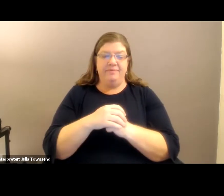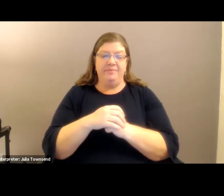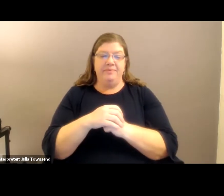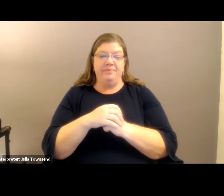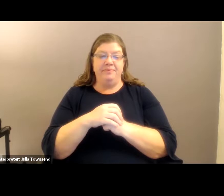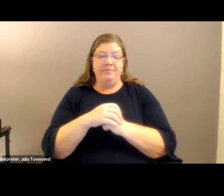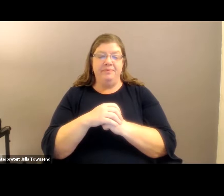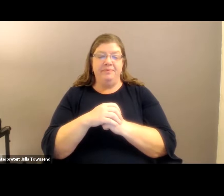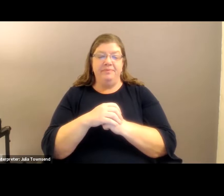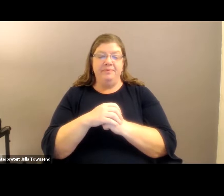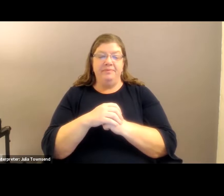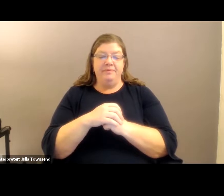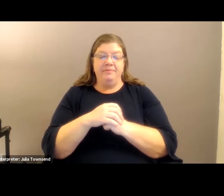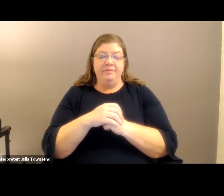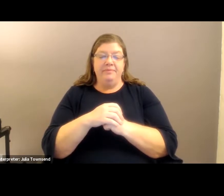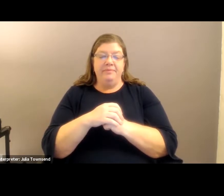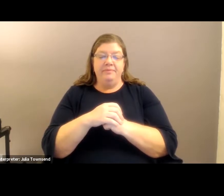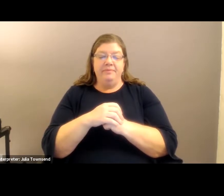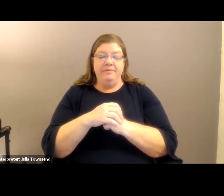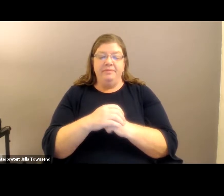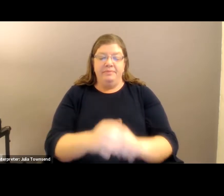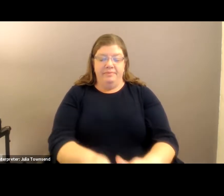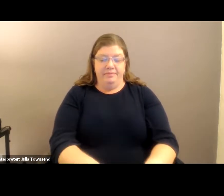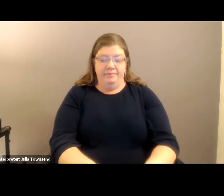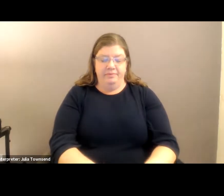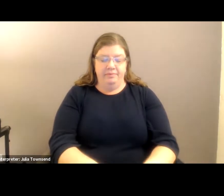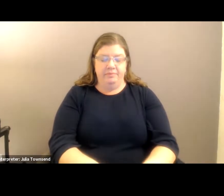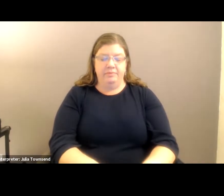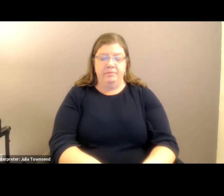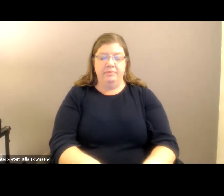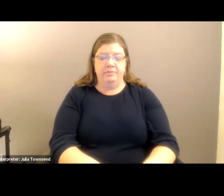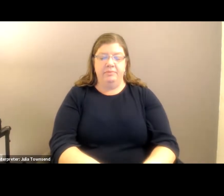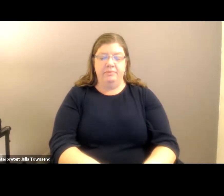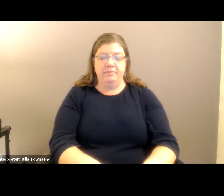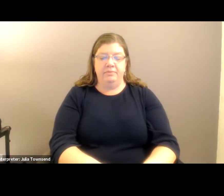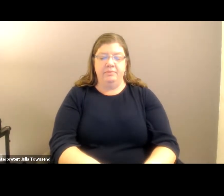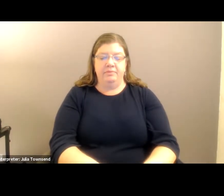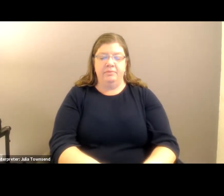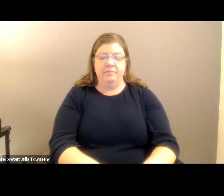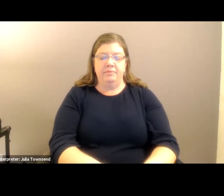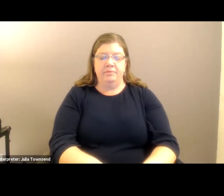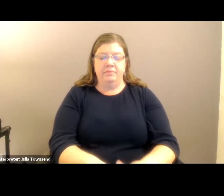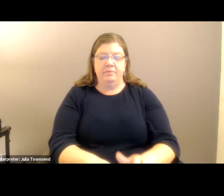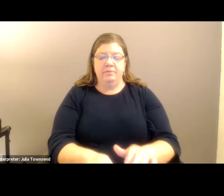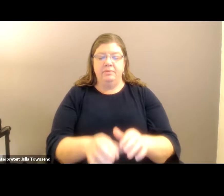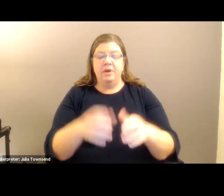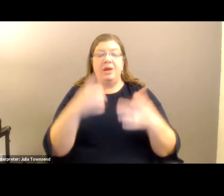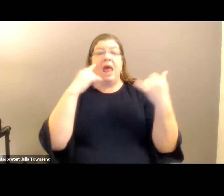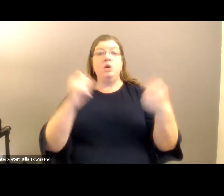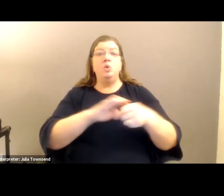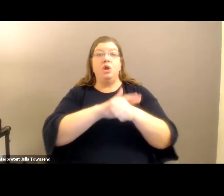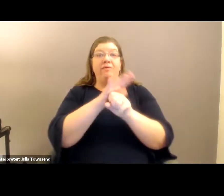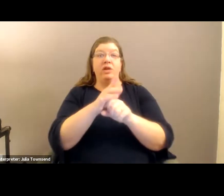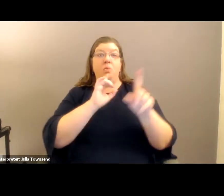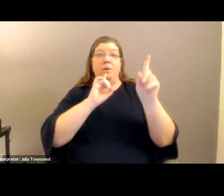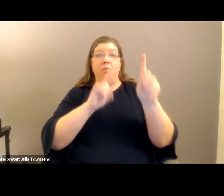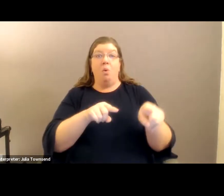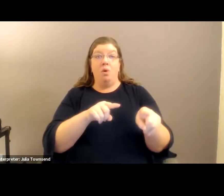Thank you, Mr. Kelly. At this time, we can go ahead and go to the COVID-19 report